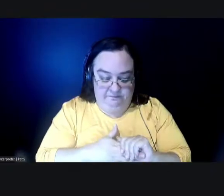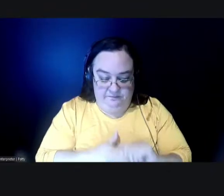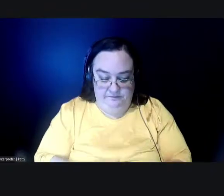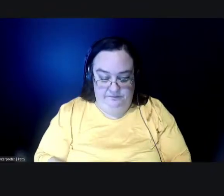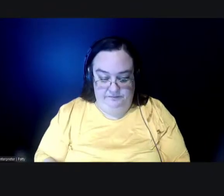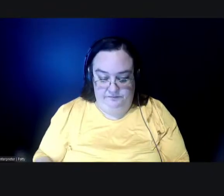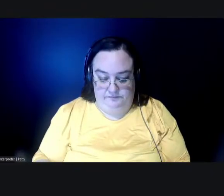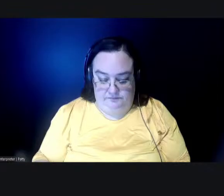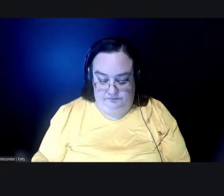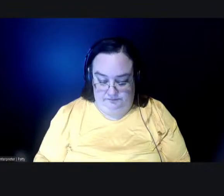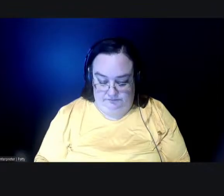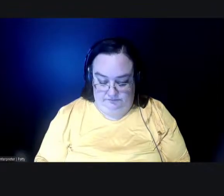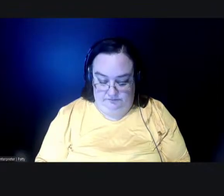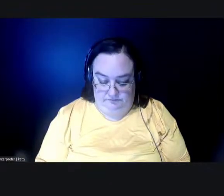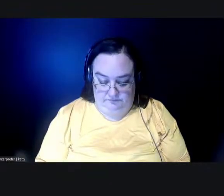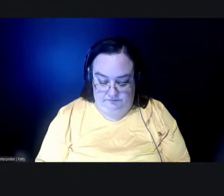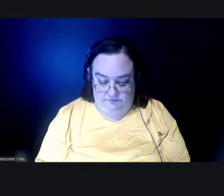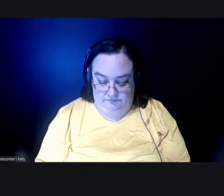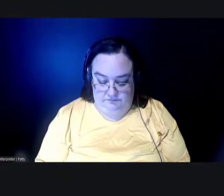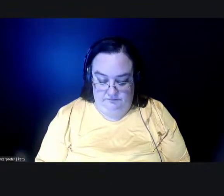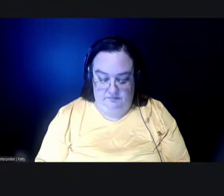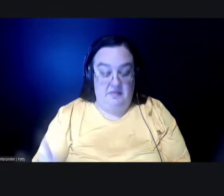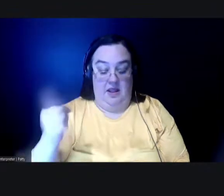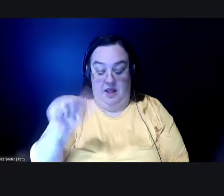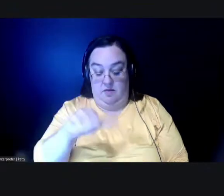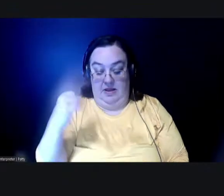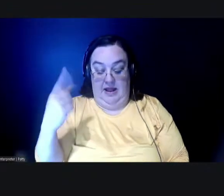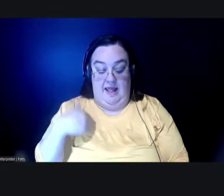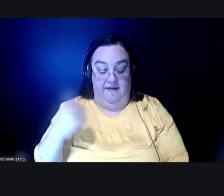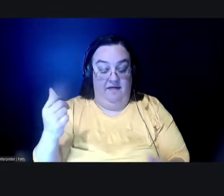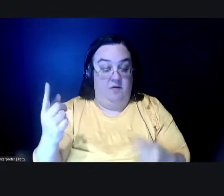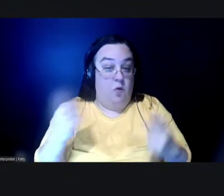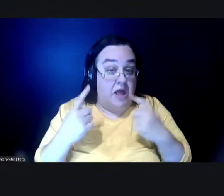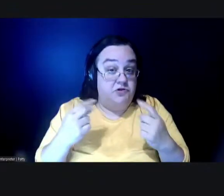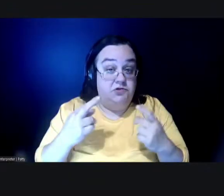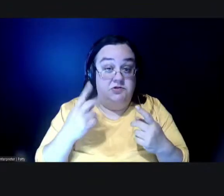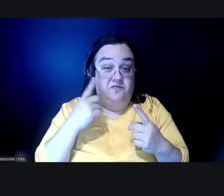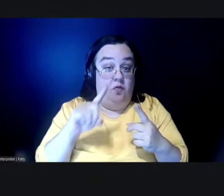Other council members have questions or comments for the town administrator?